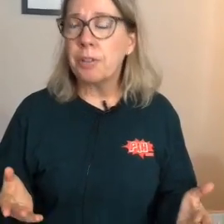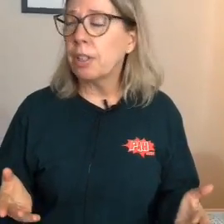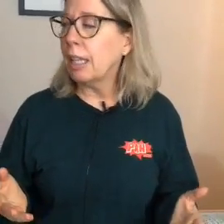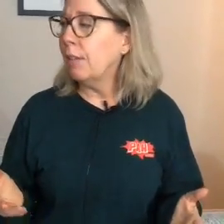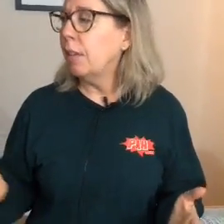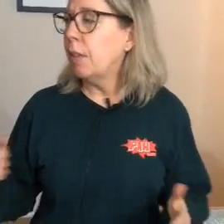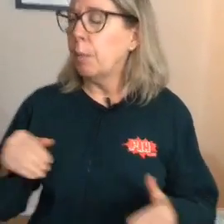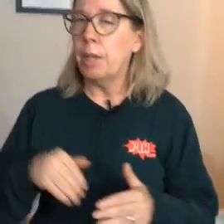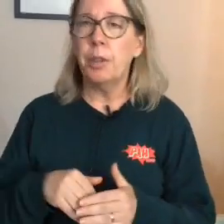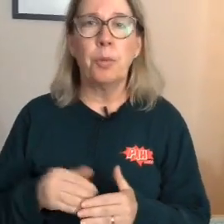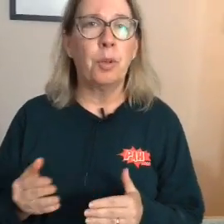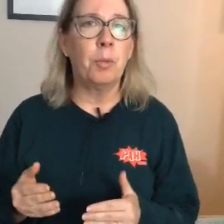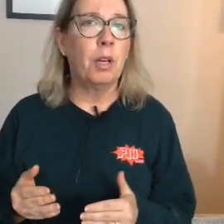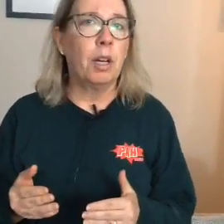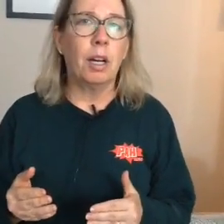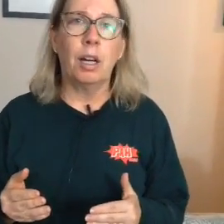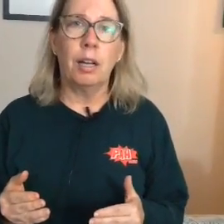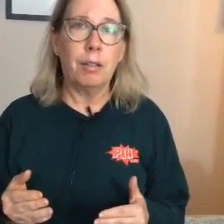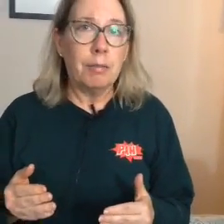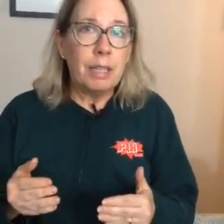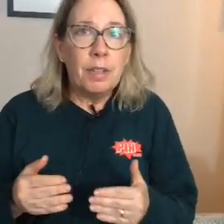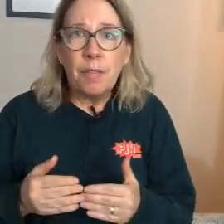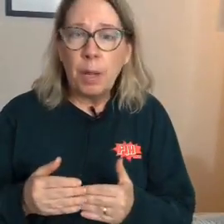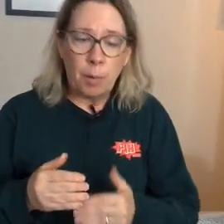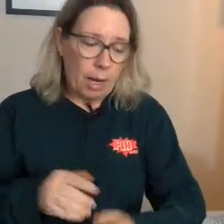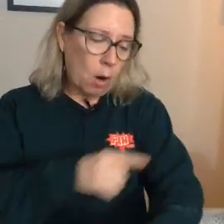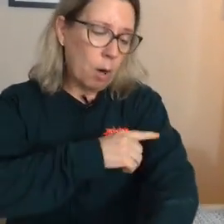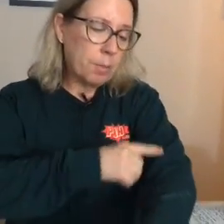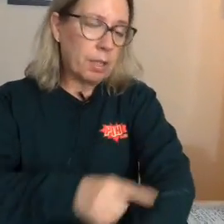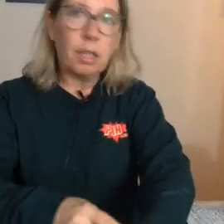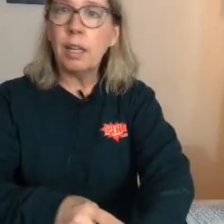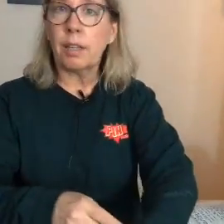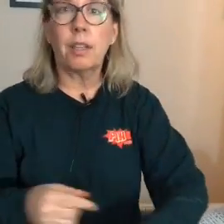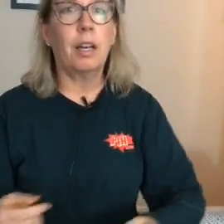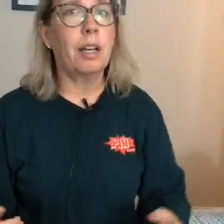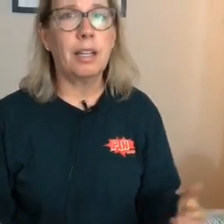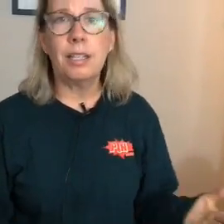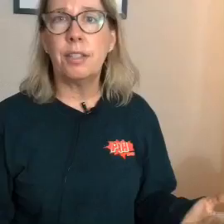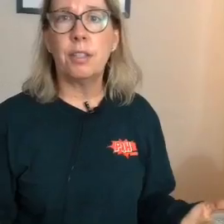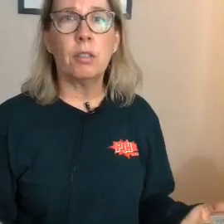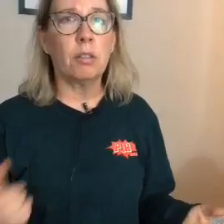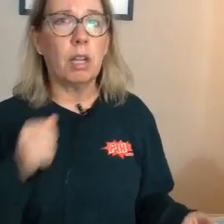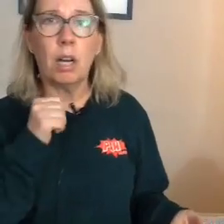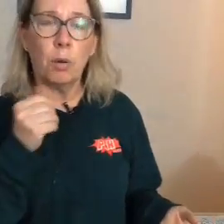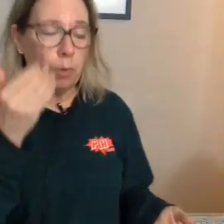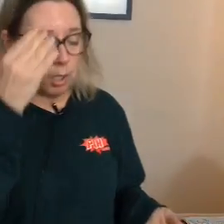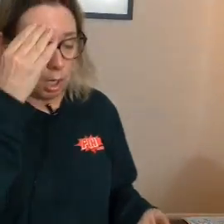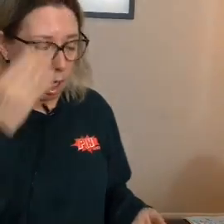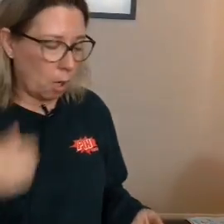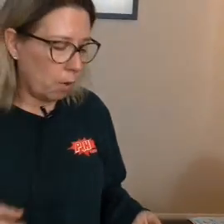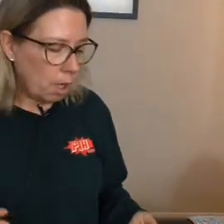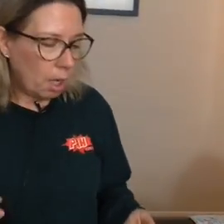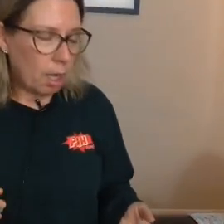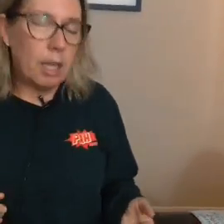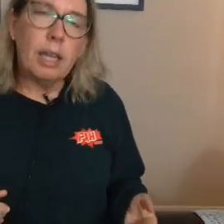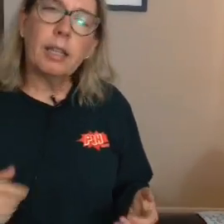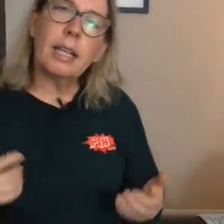Actually, even if they were in the room, even if they were at arm's length, he still wouldn't know. Unless